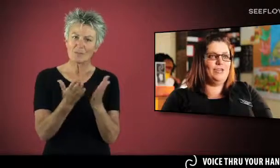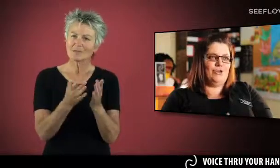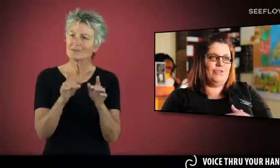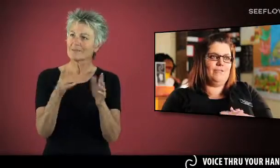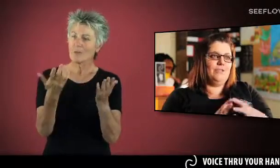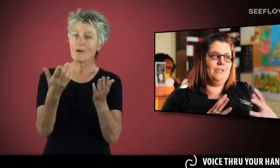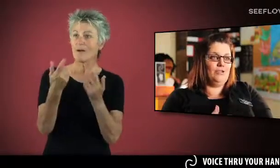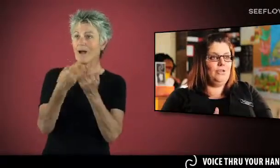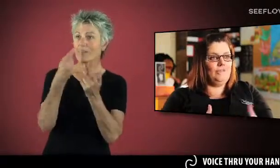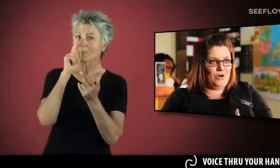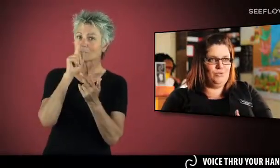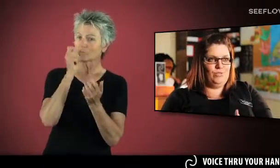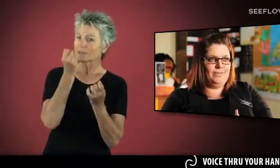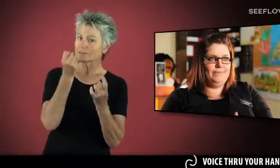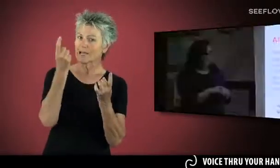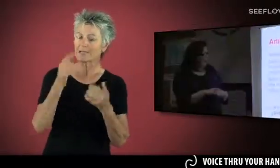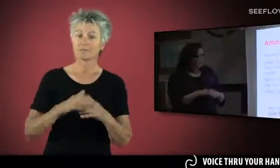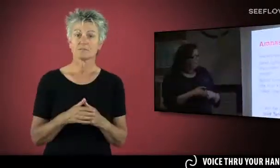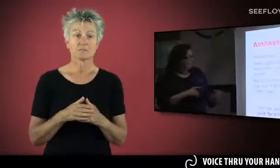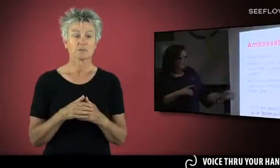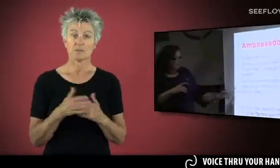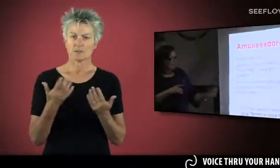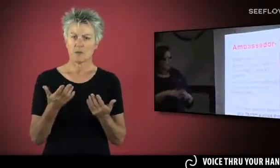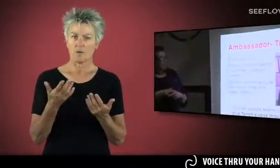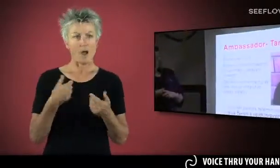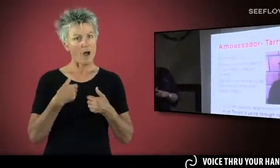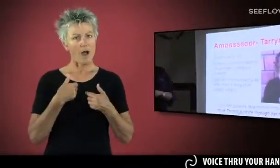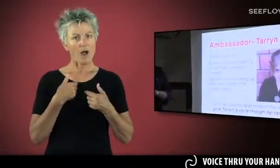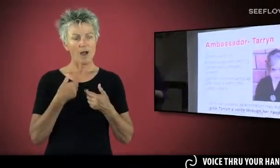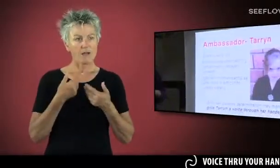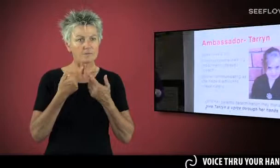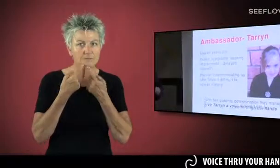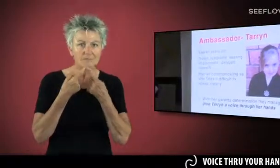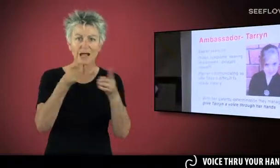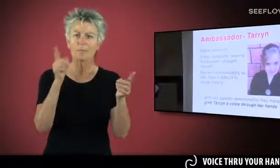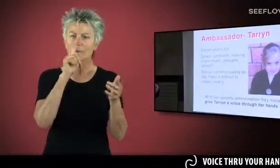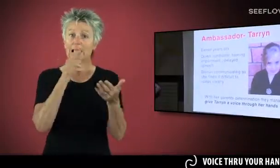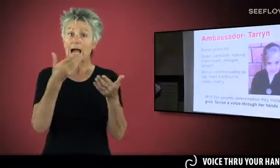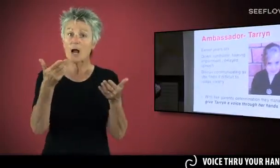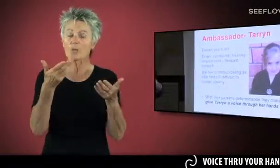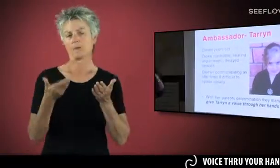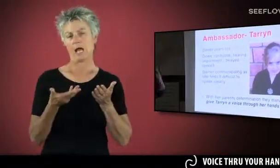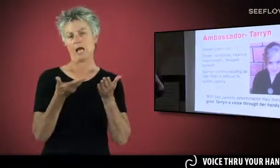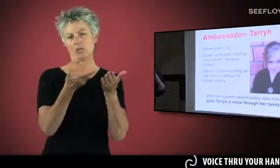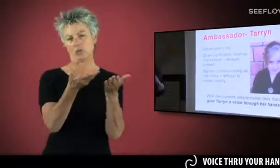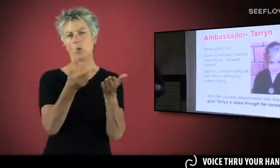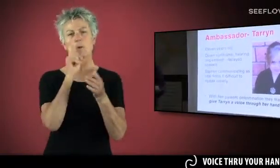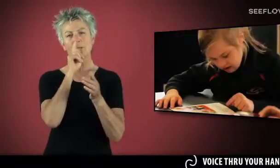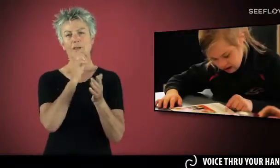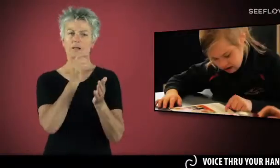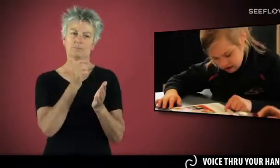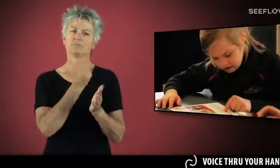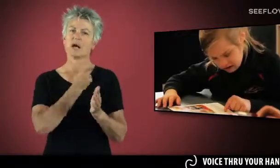that is I show them the journey of my daughter. From the ages when she started school at 5 up till 7, she had no